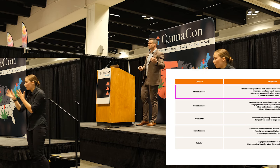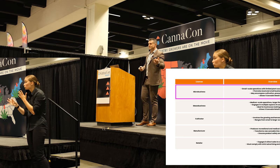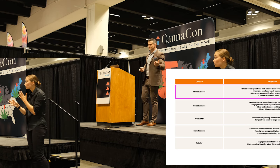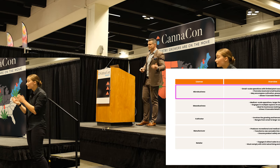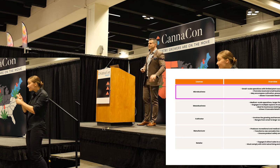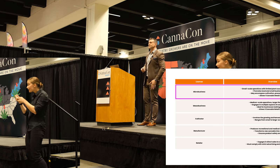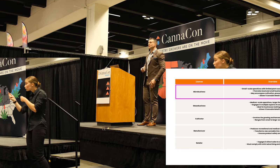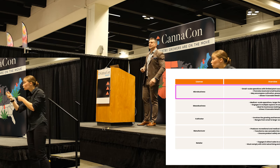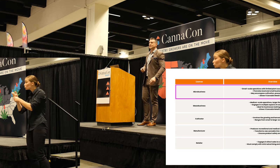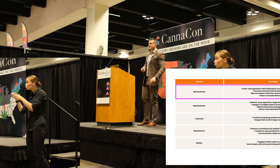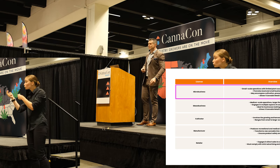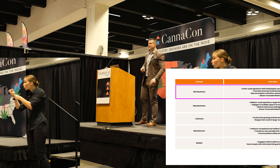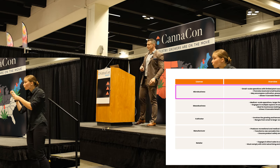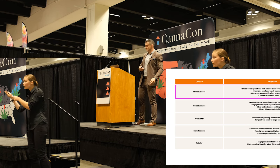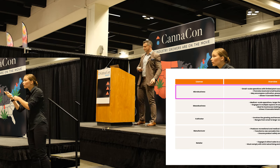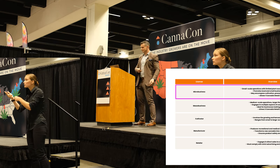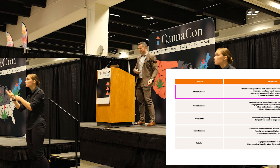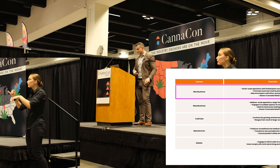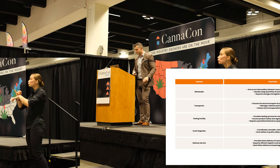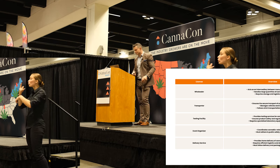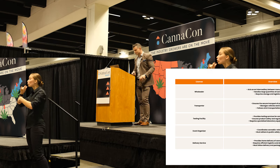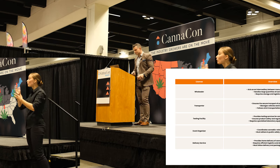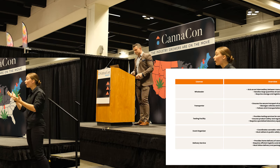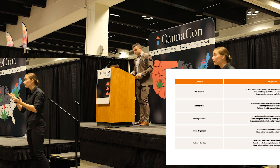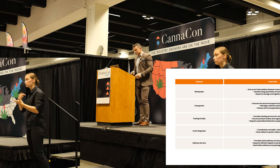year, 2 years, 3 years.